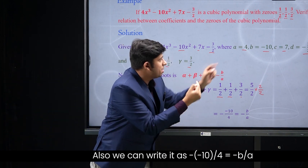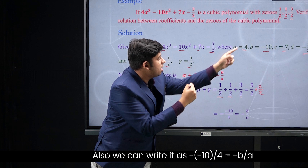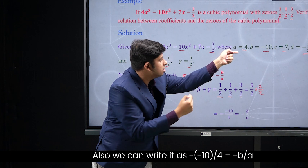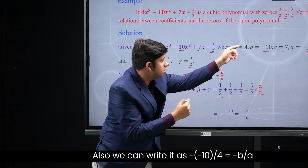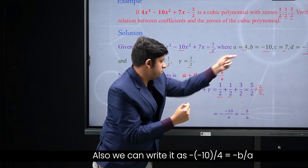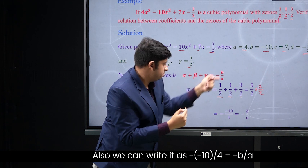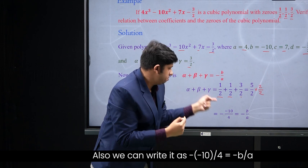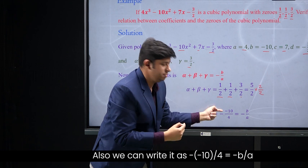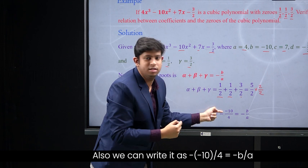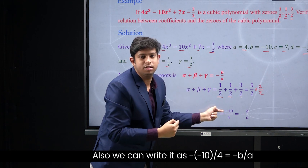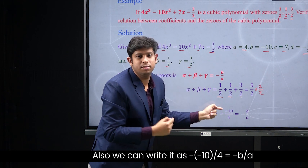a.